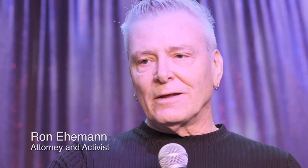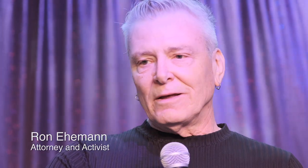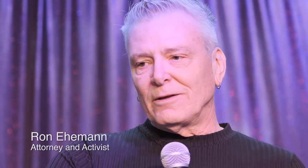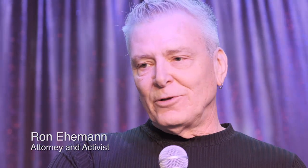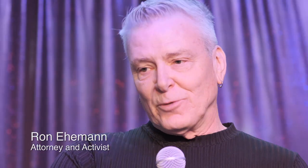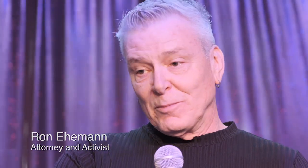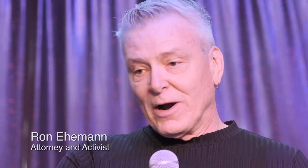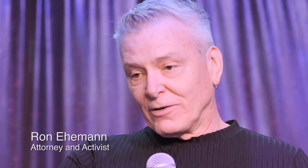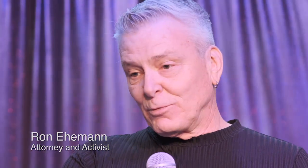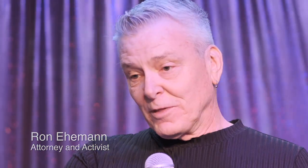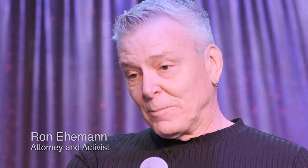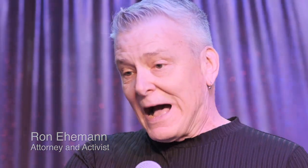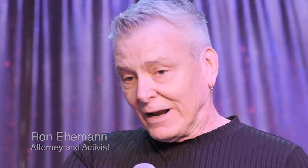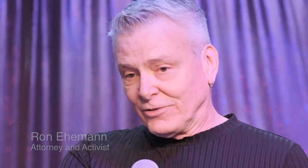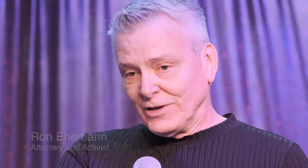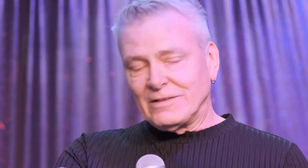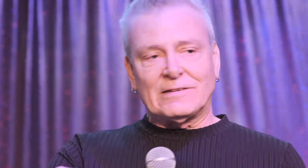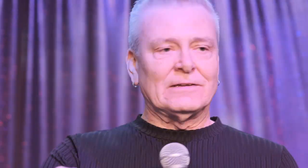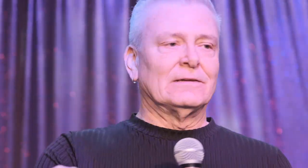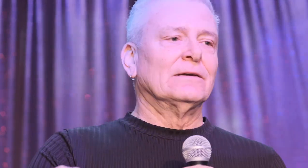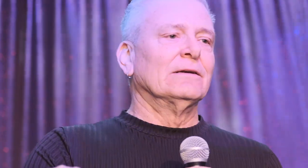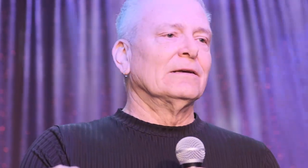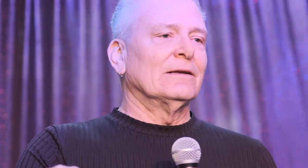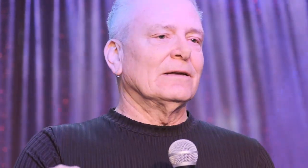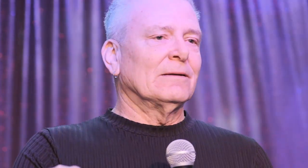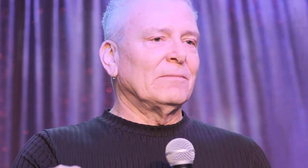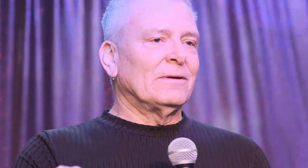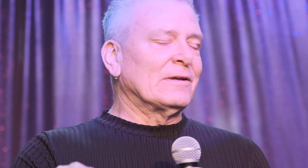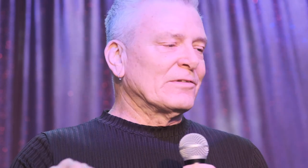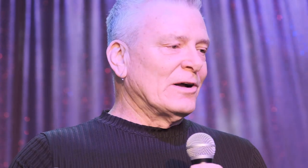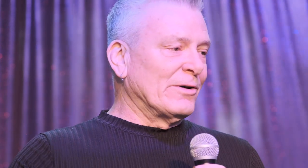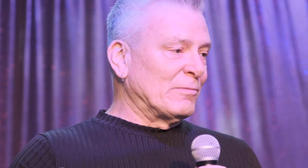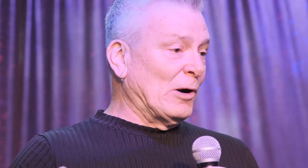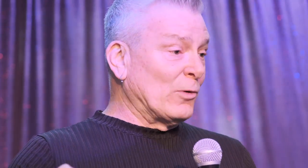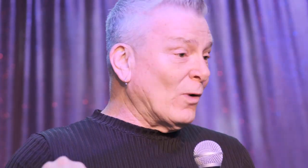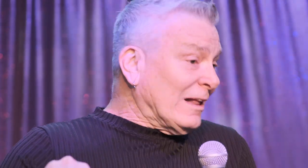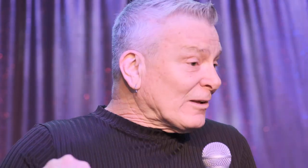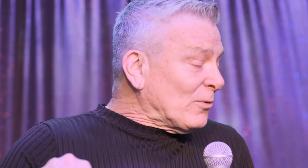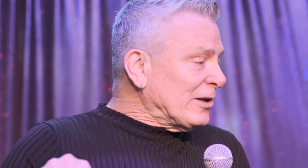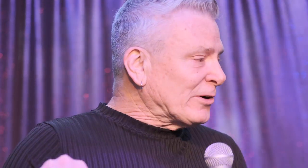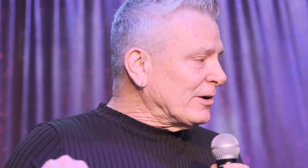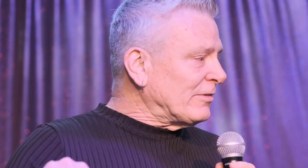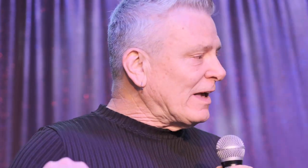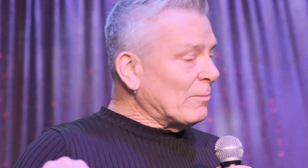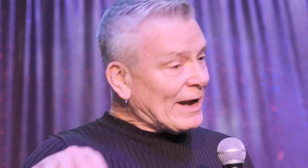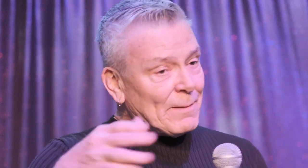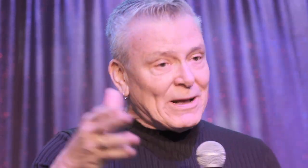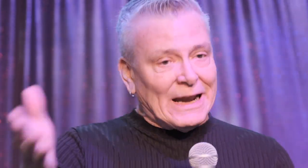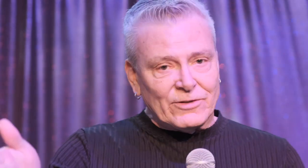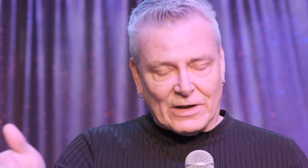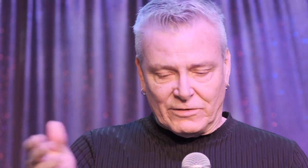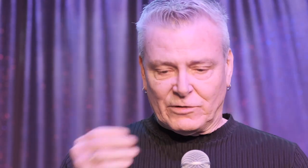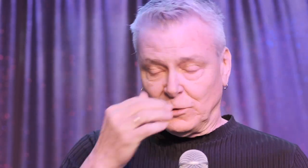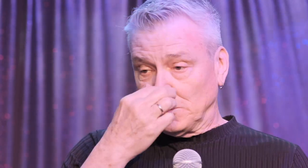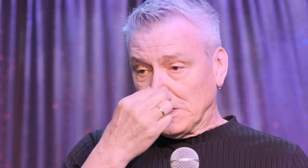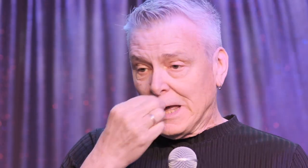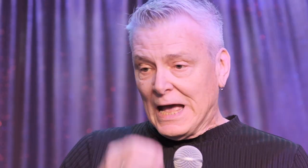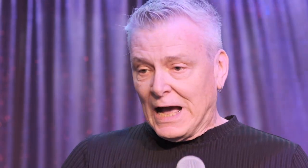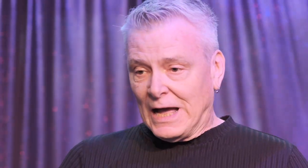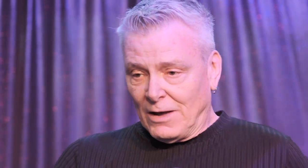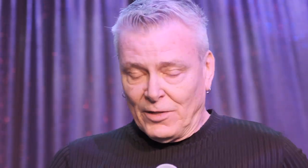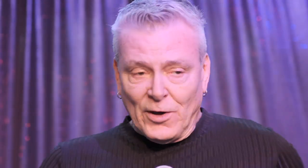begin your remarks with apologies. It doesn't always bode well to what you're going to say, but I apologize to